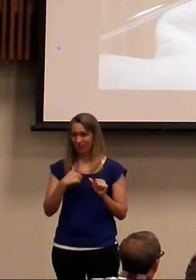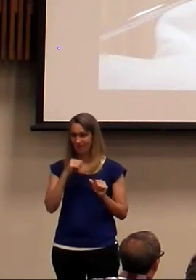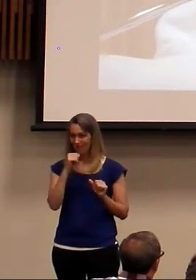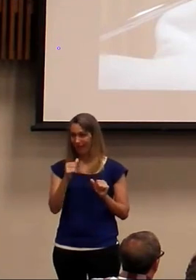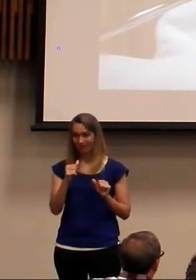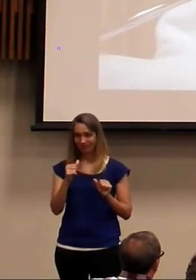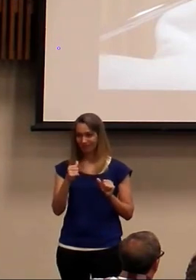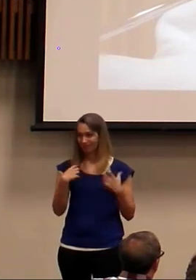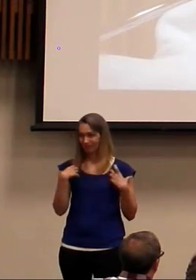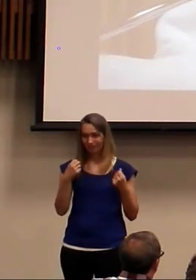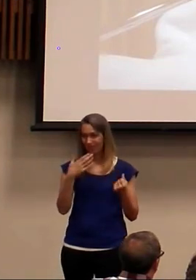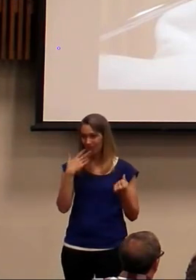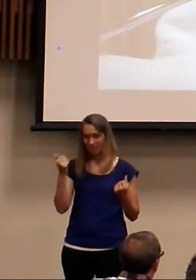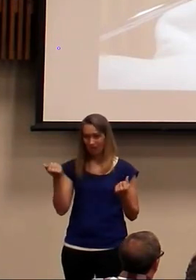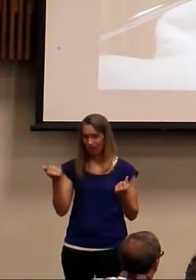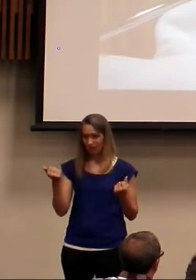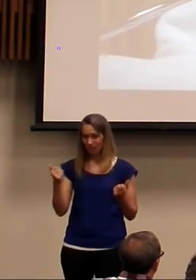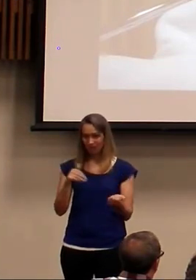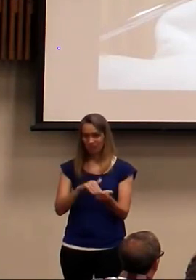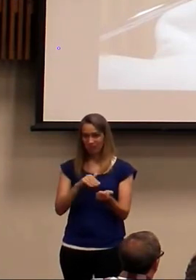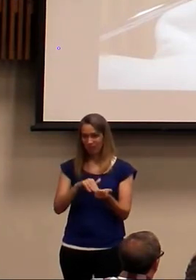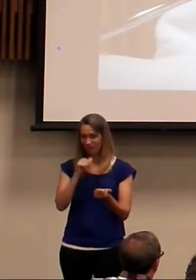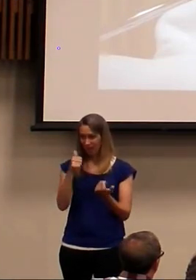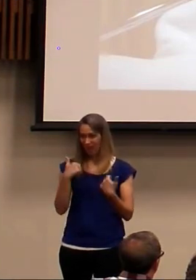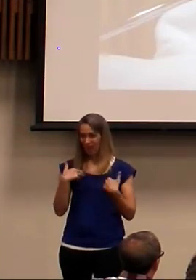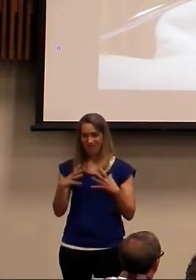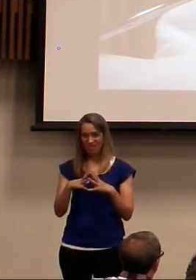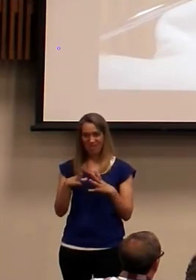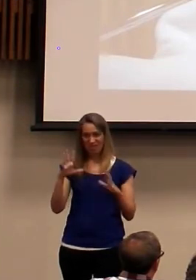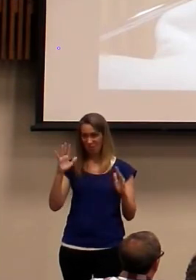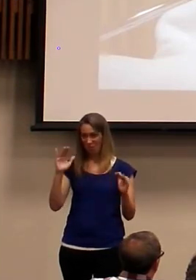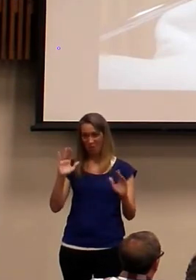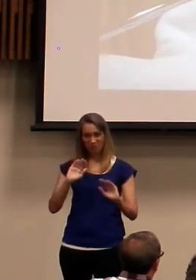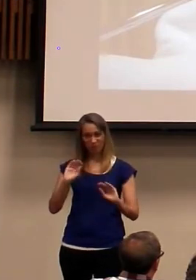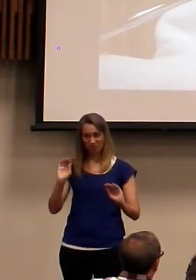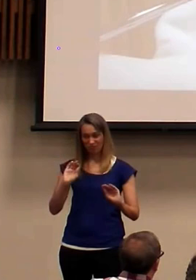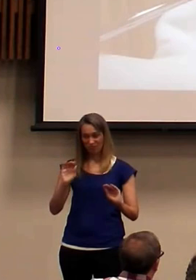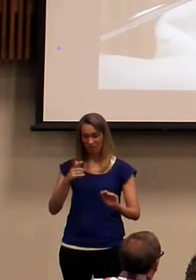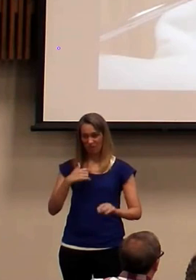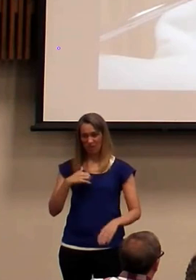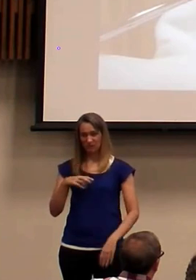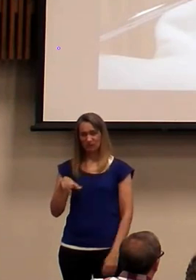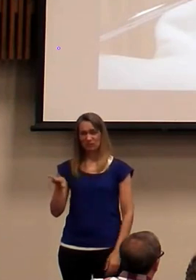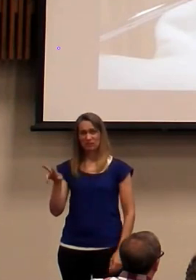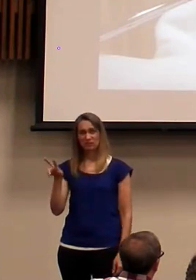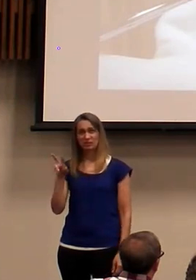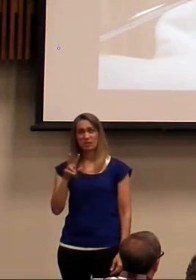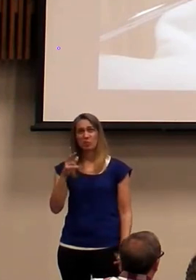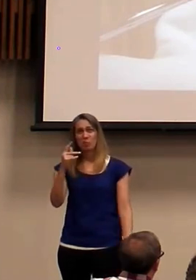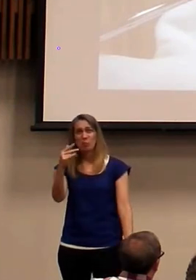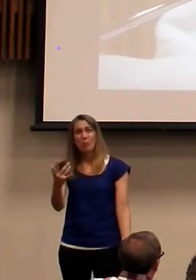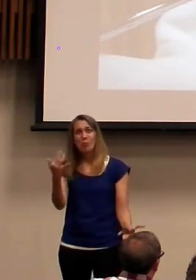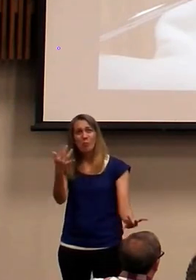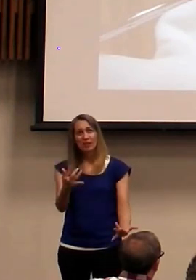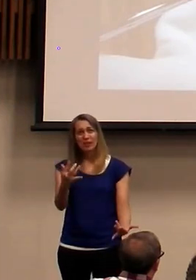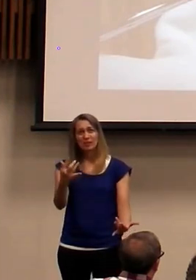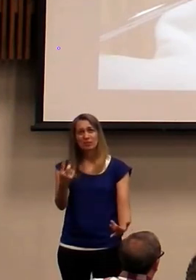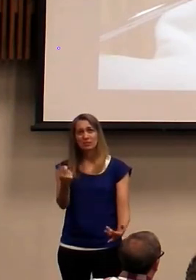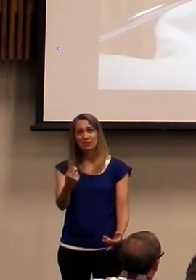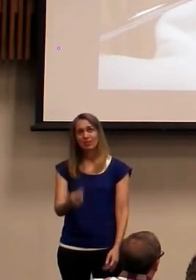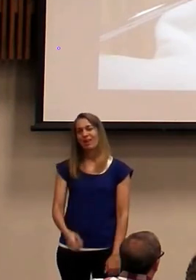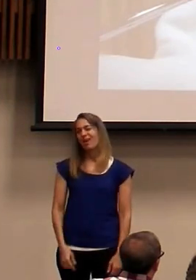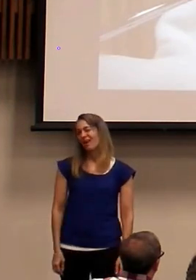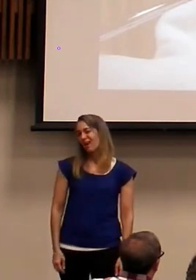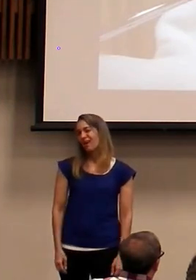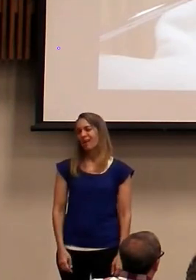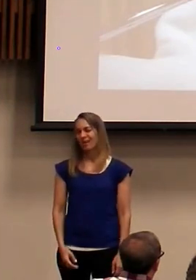The doctors didn't have much hope to give us. And I would look at them just waiting for someone to wink and smile.